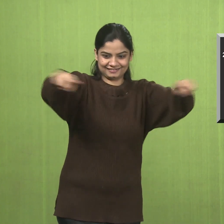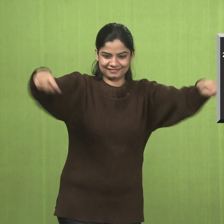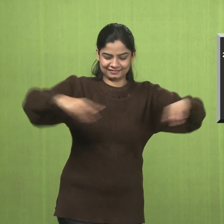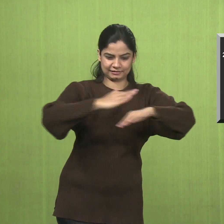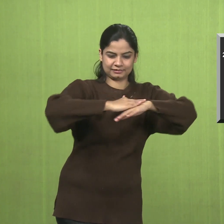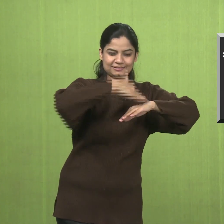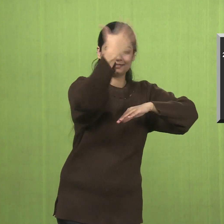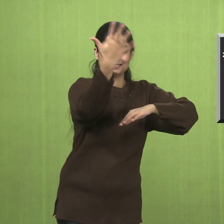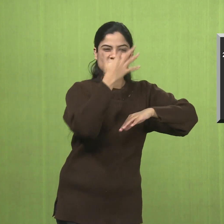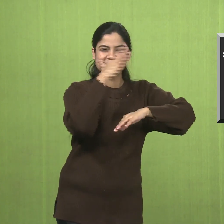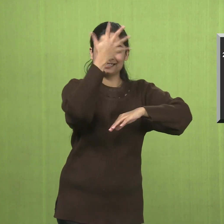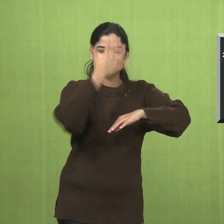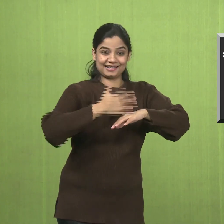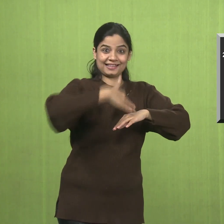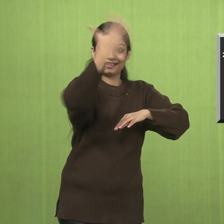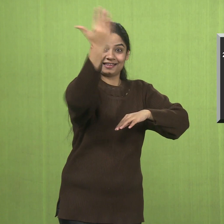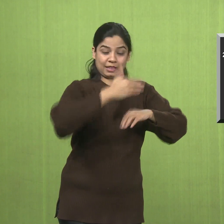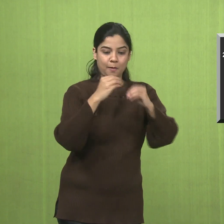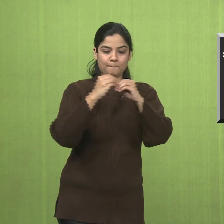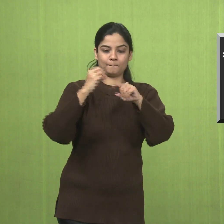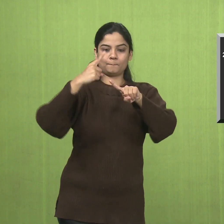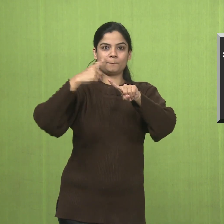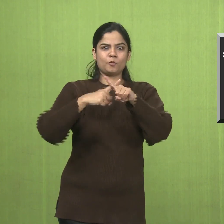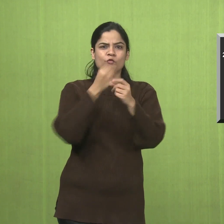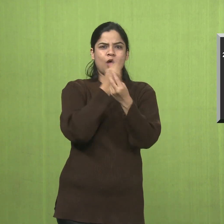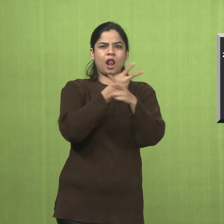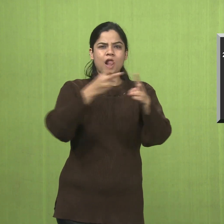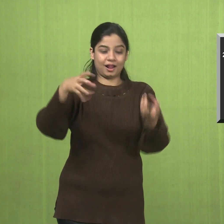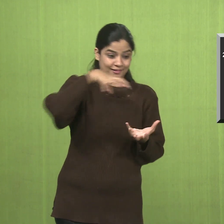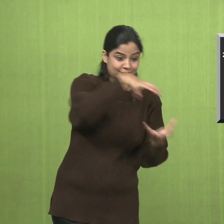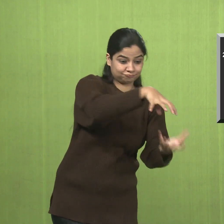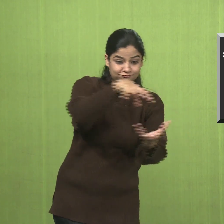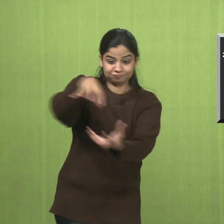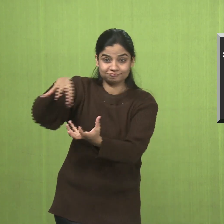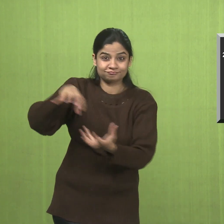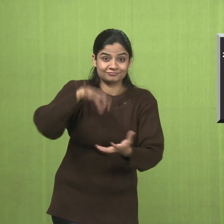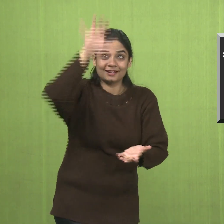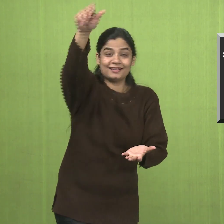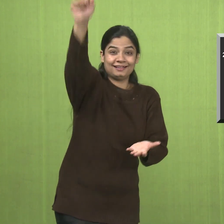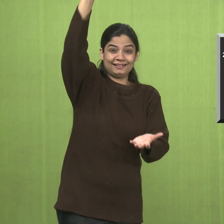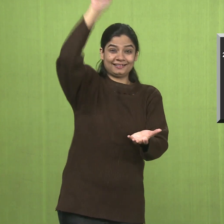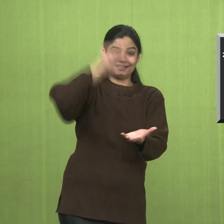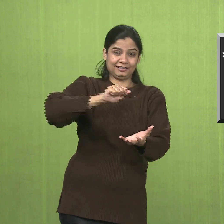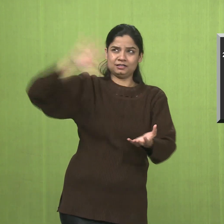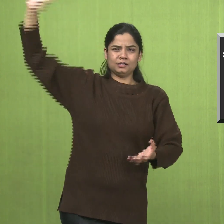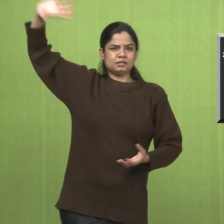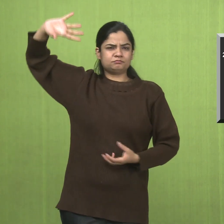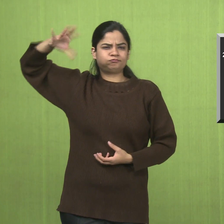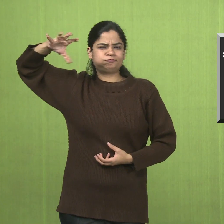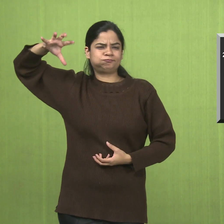cooking. Instead, we can sometimes use a solar cooker. It has a mirror attached to it. Inside it, you can put it, and when